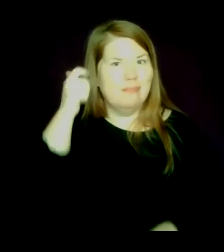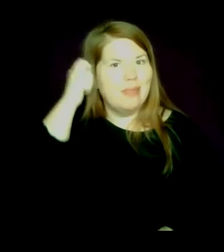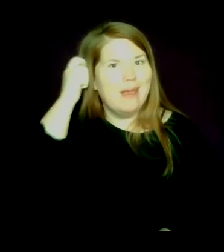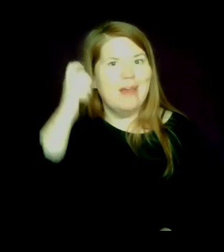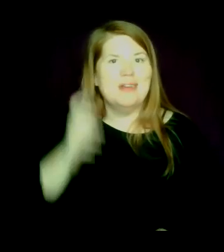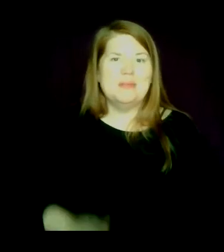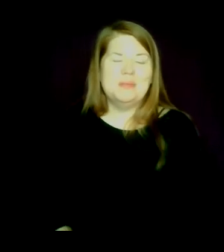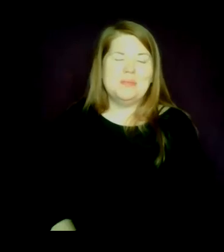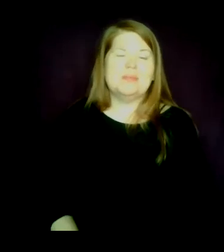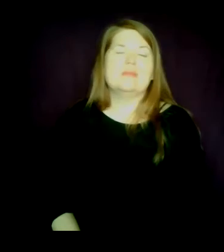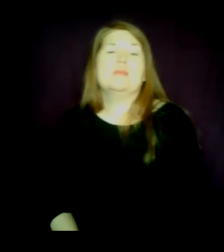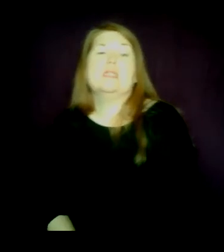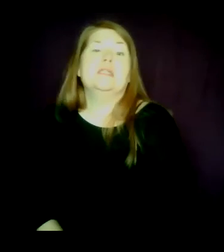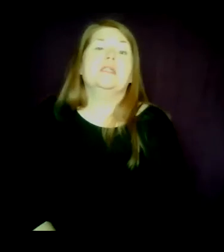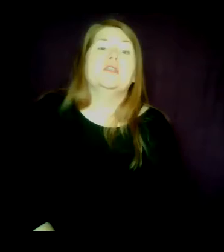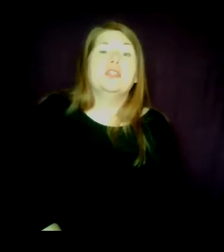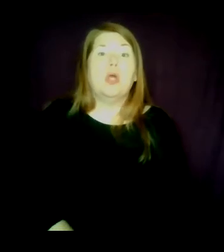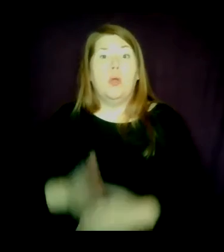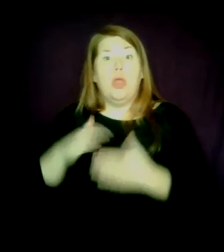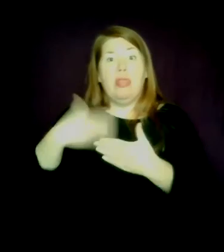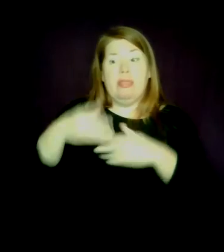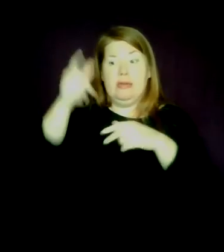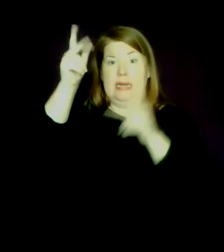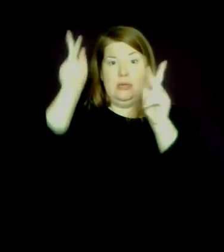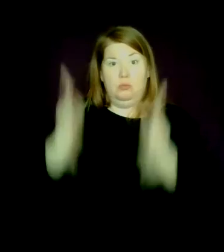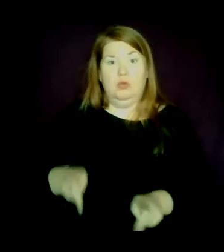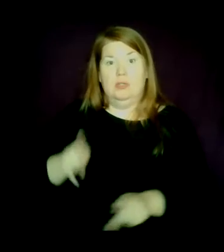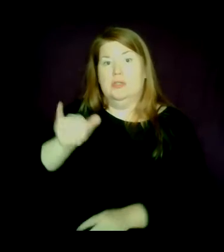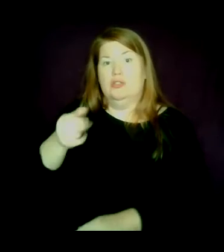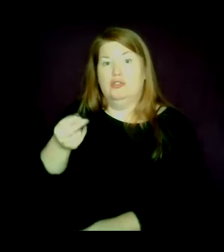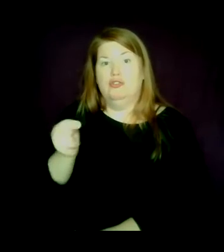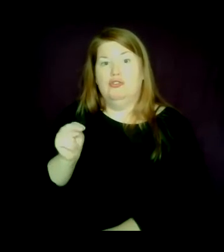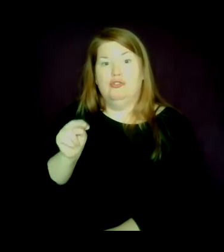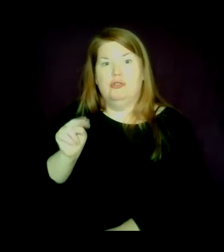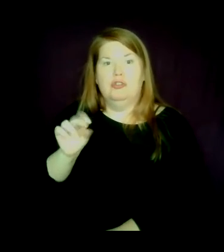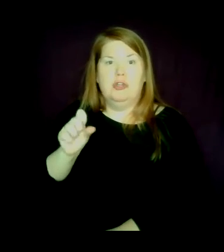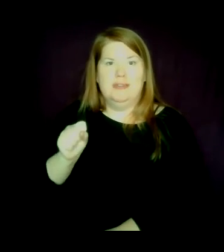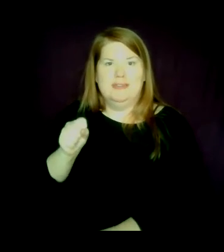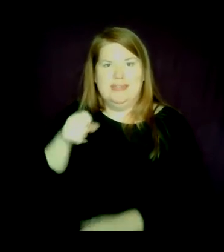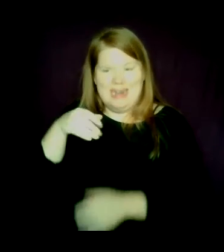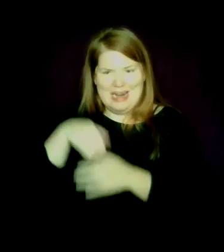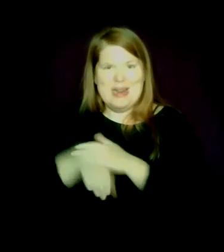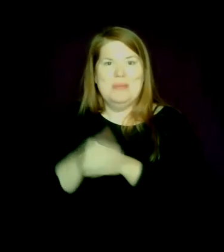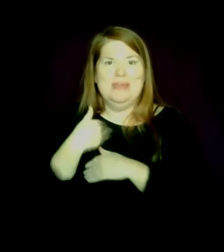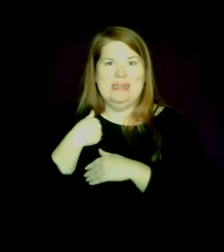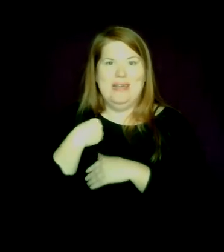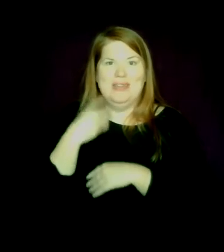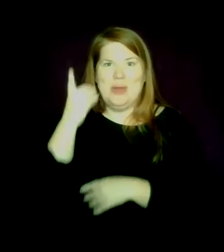Mrs. Johnson walks in carrying a box from her bakery down the block. I love her jelly